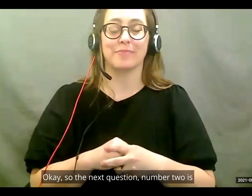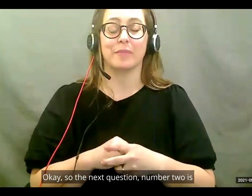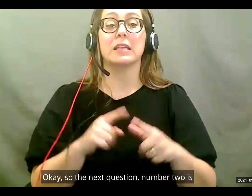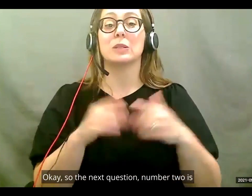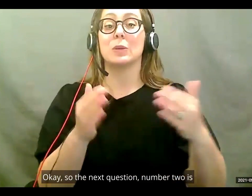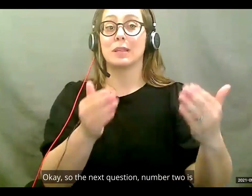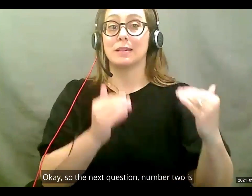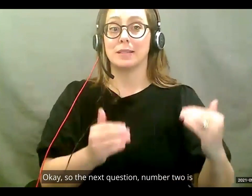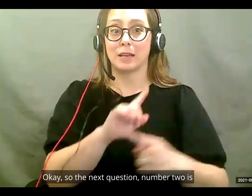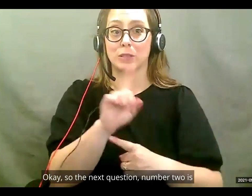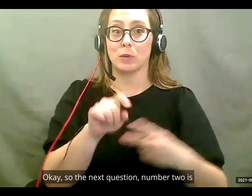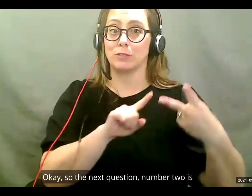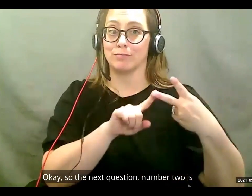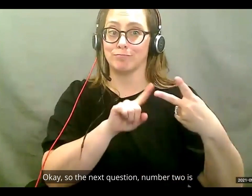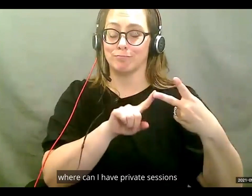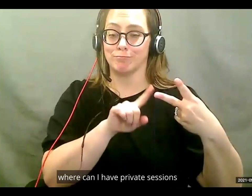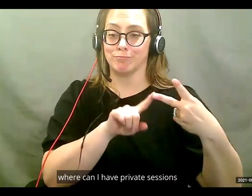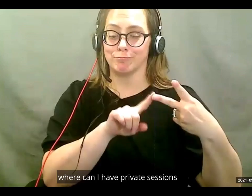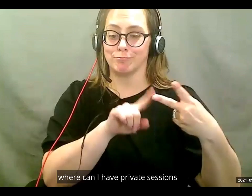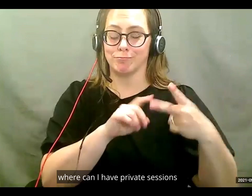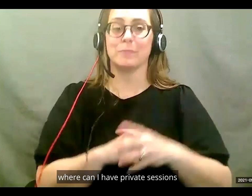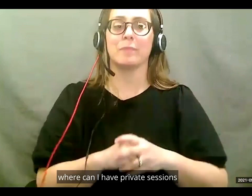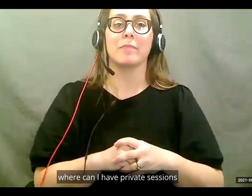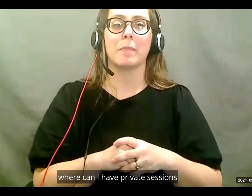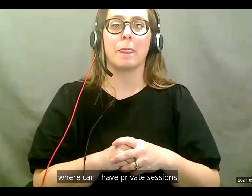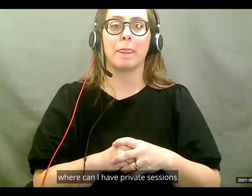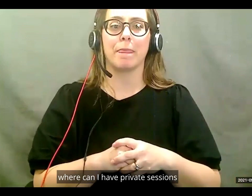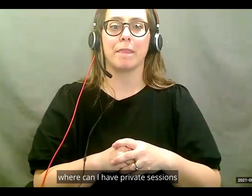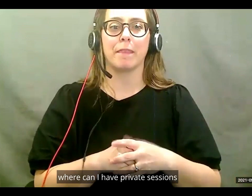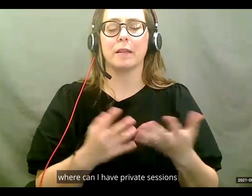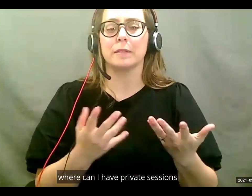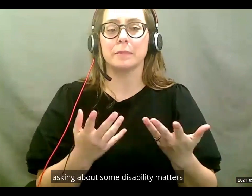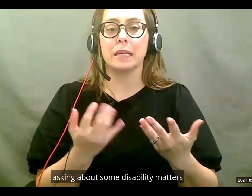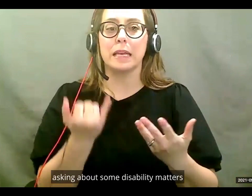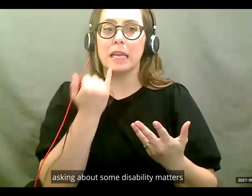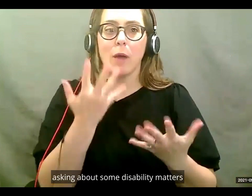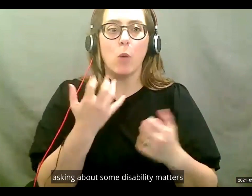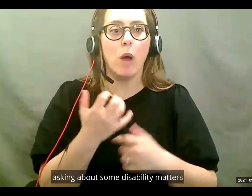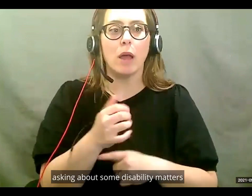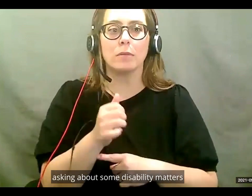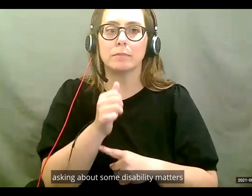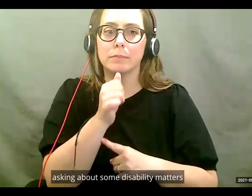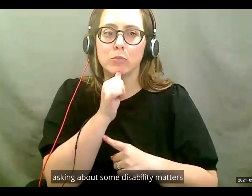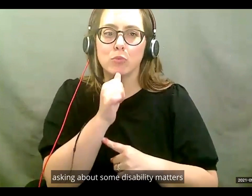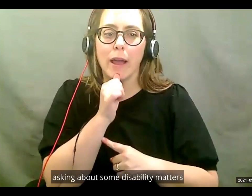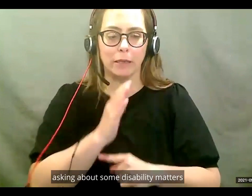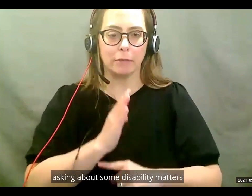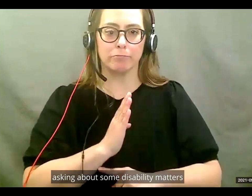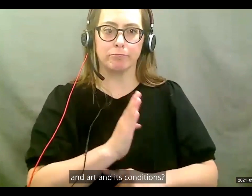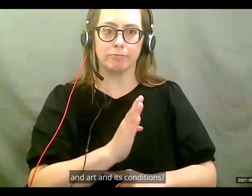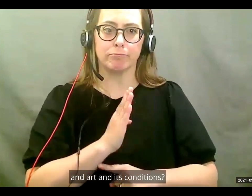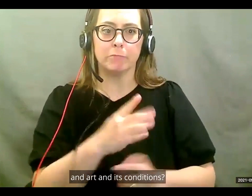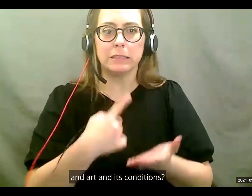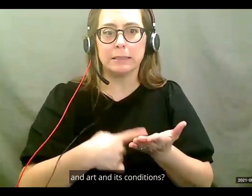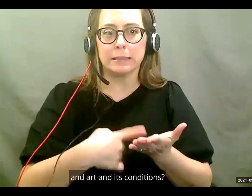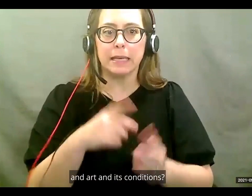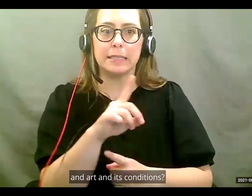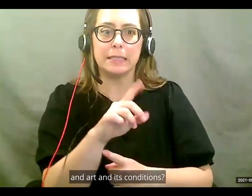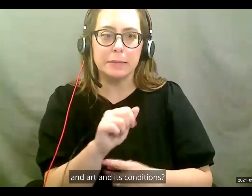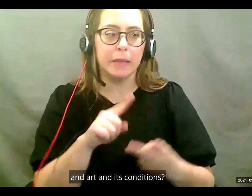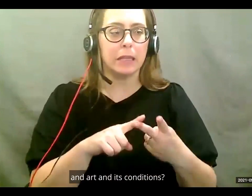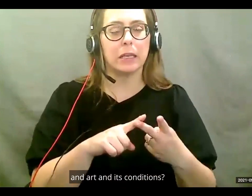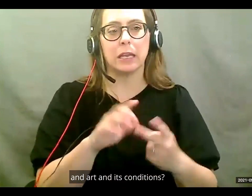next question, number two, is where can I have private sessions asking about some disability matters and art and